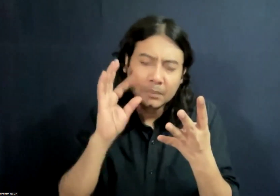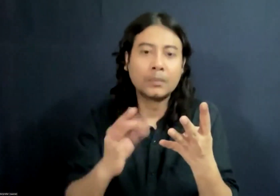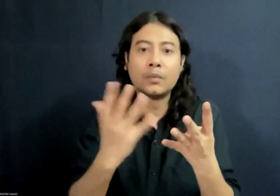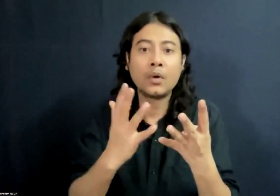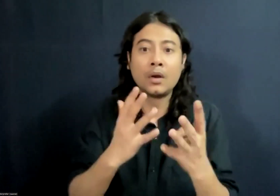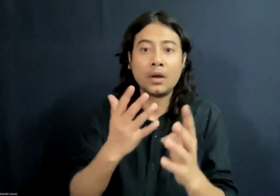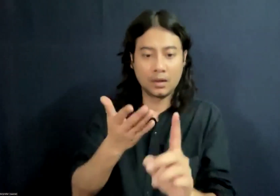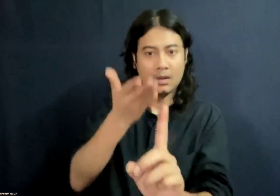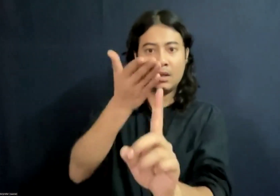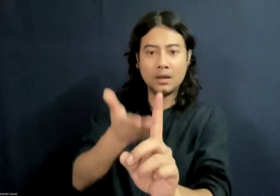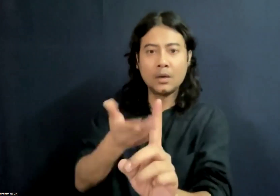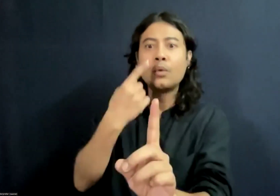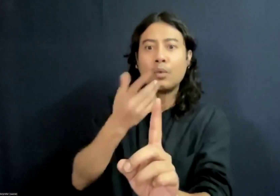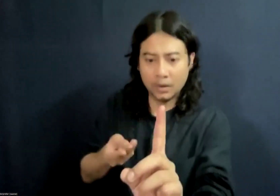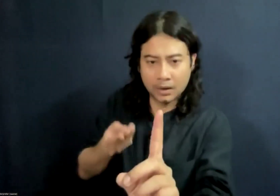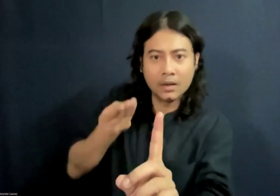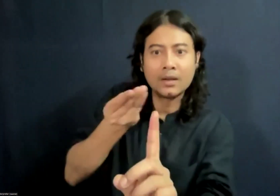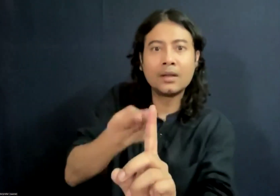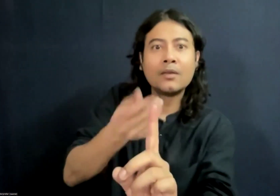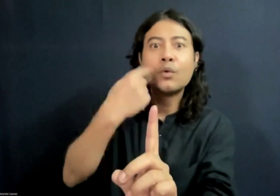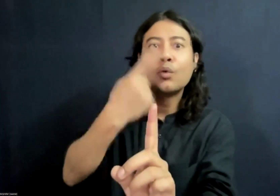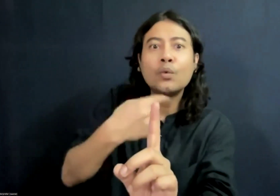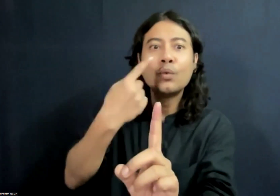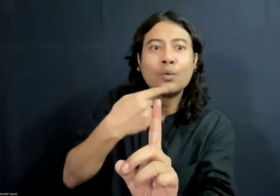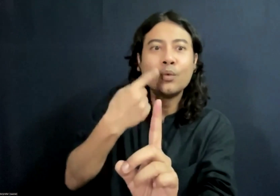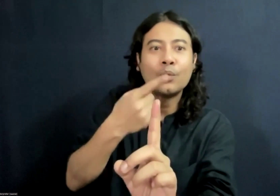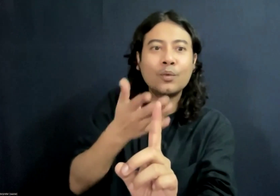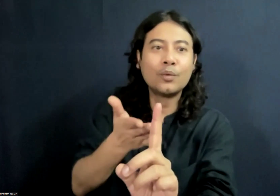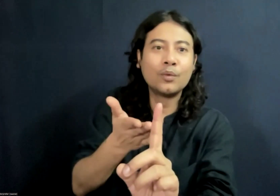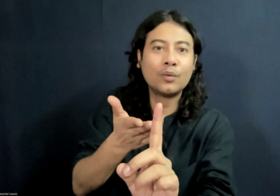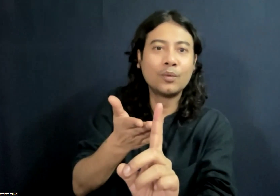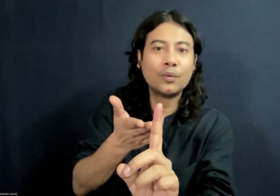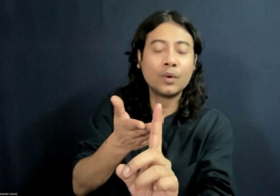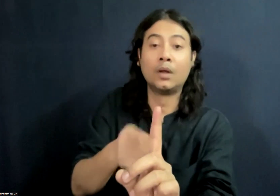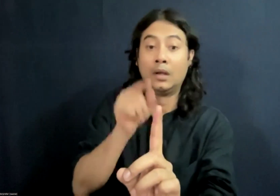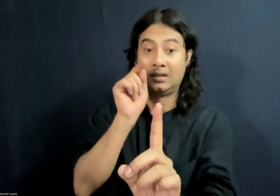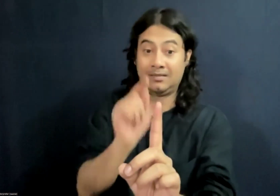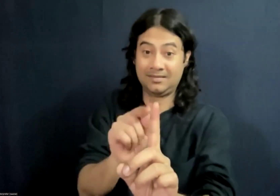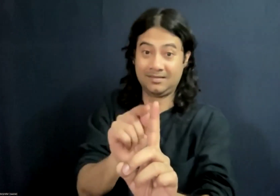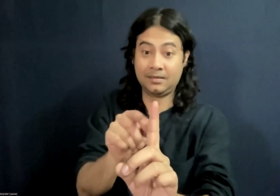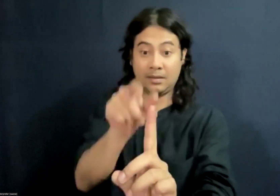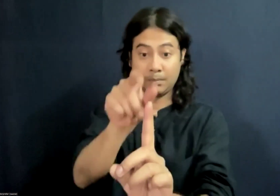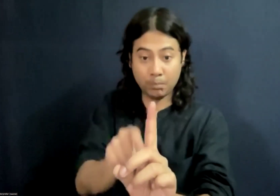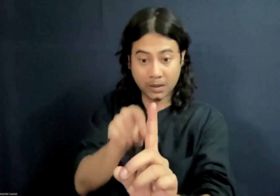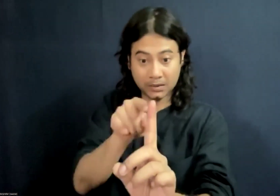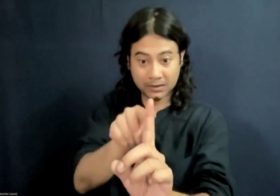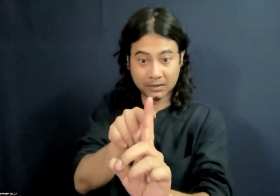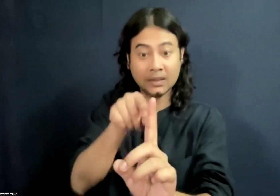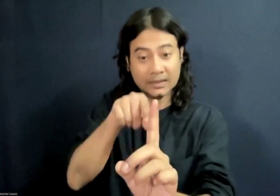So charity, my dear friends, should be given to somebody who's engaged in spiritual